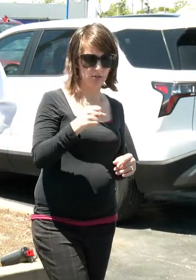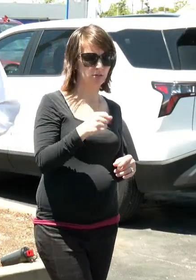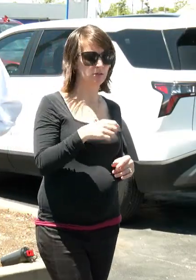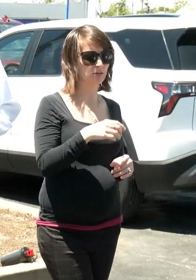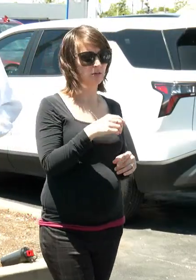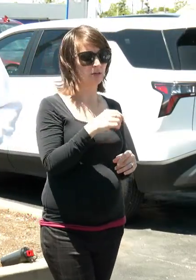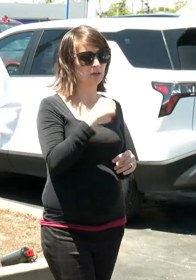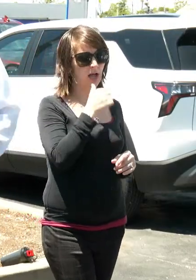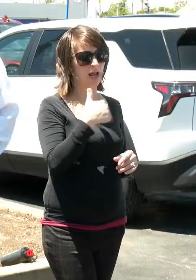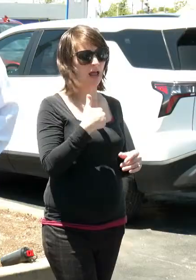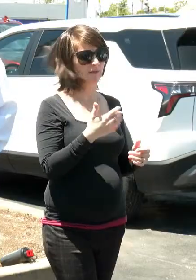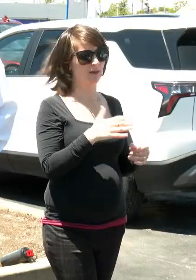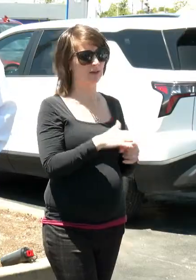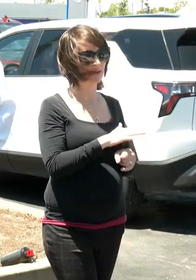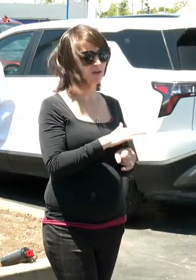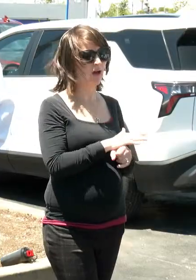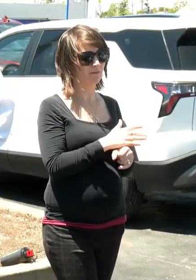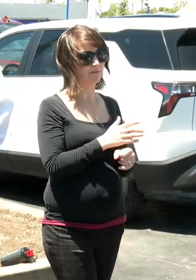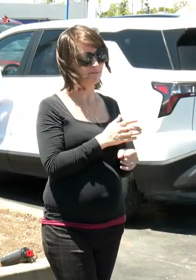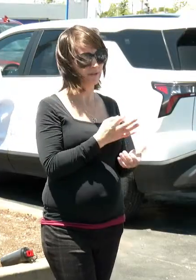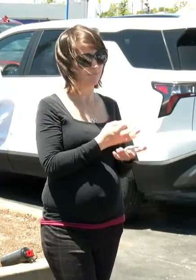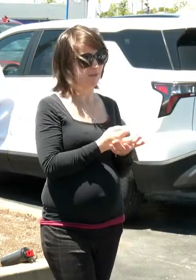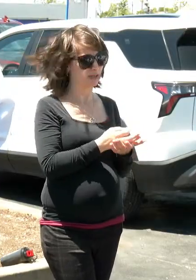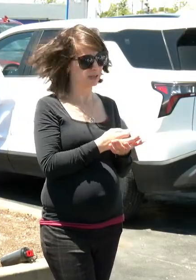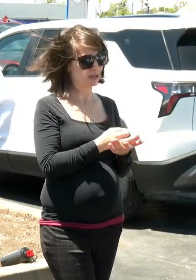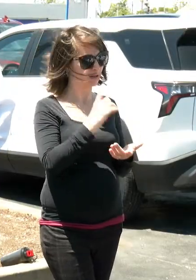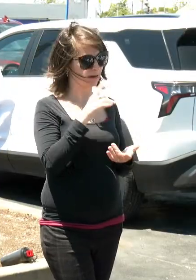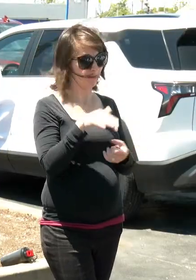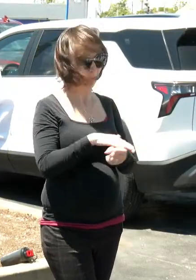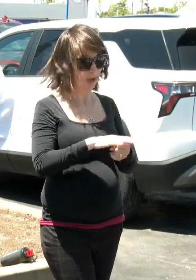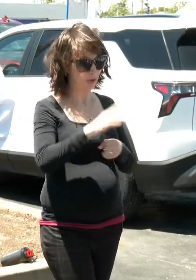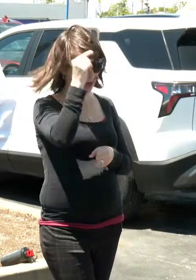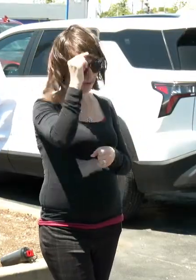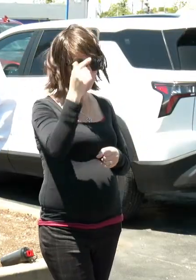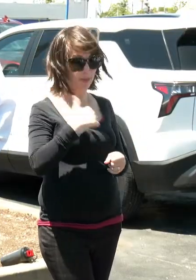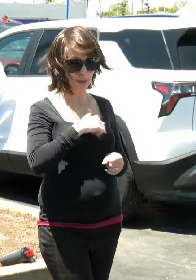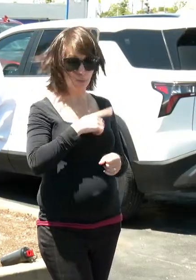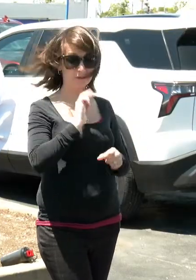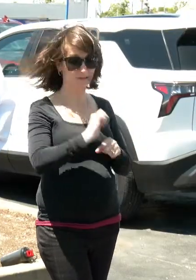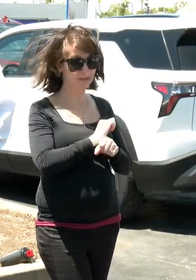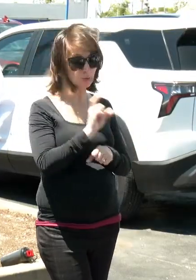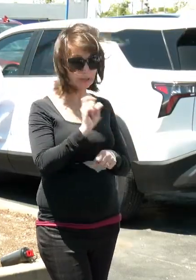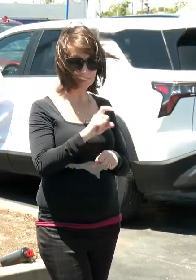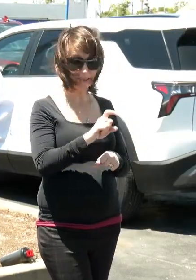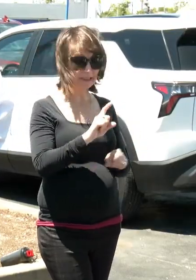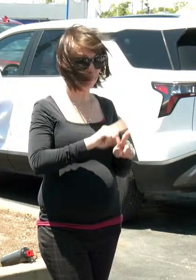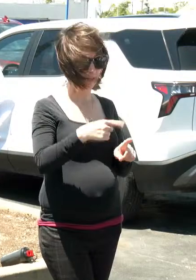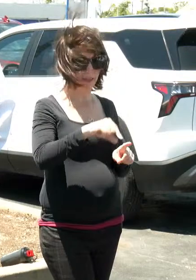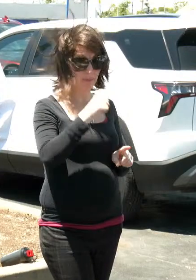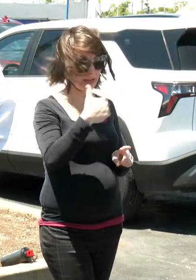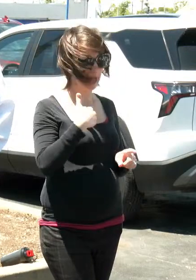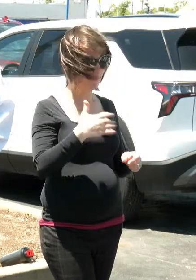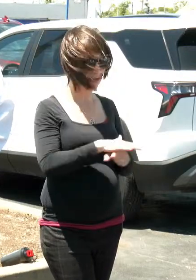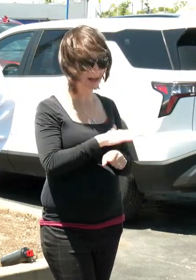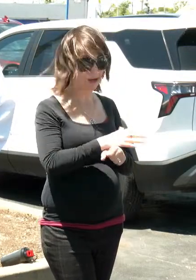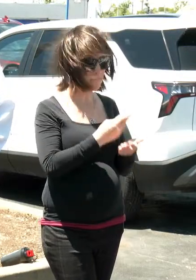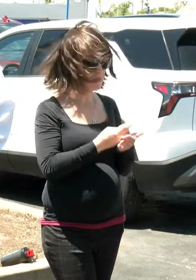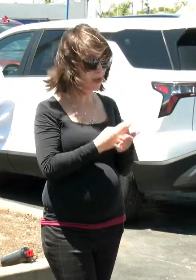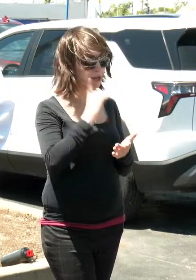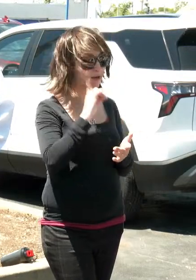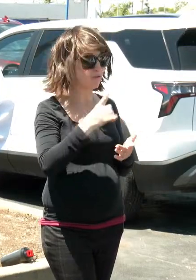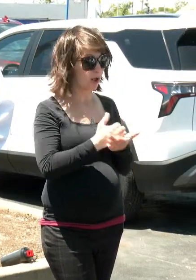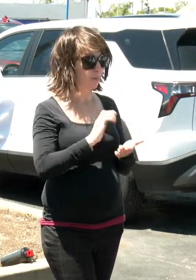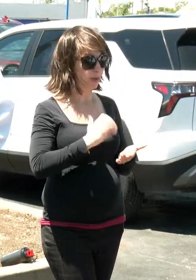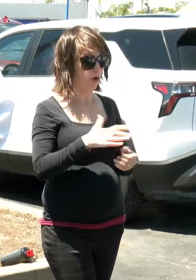defunding the areas of federal government that we so badly need to make our communities function well is